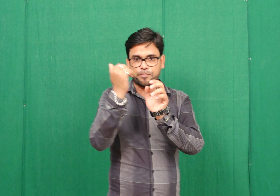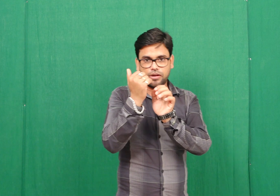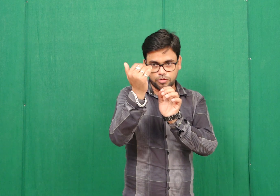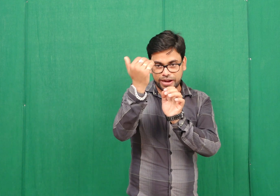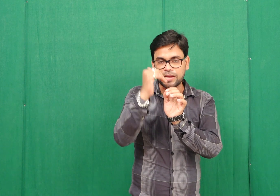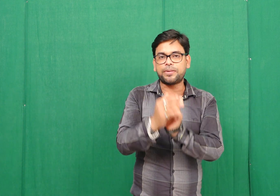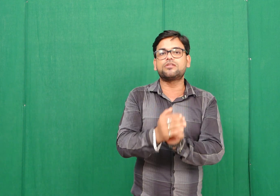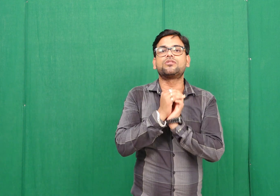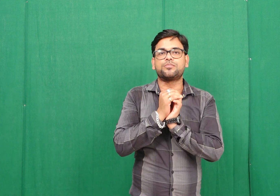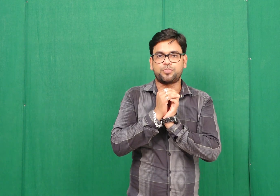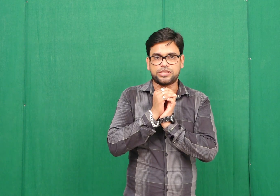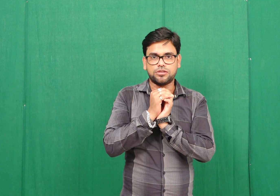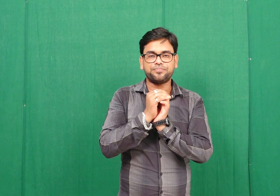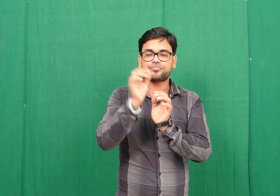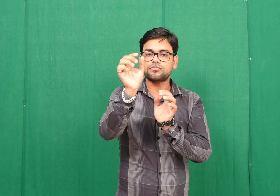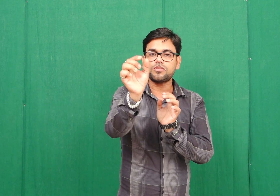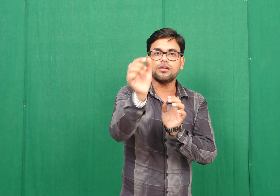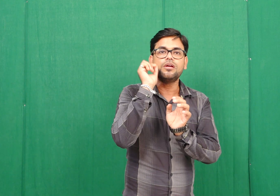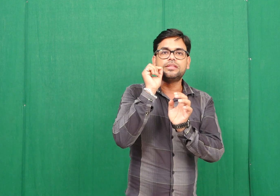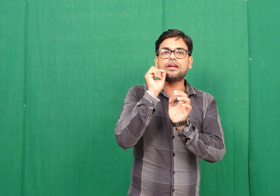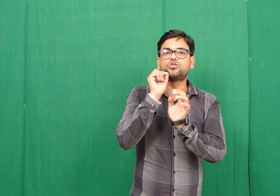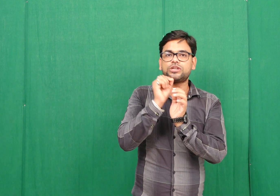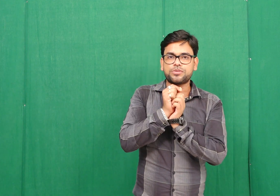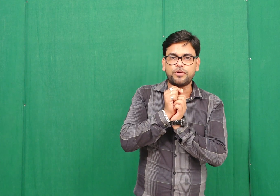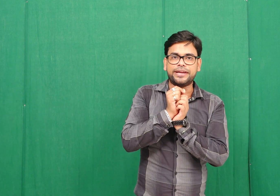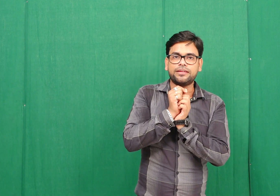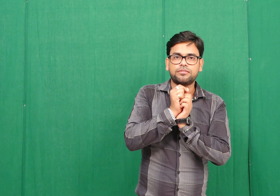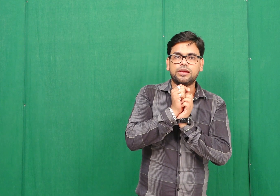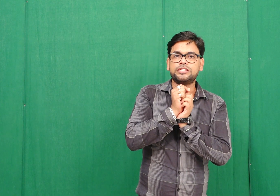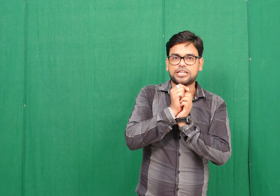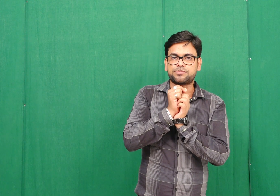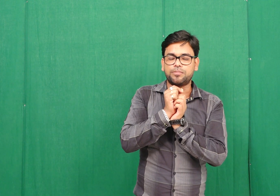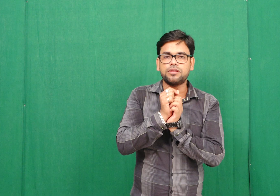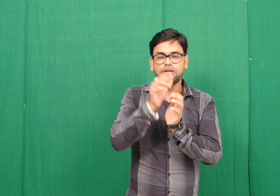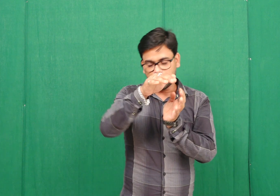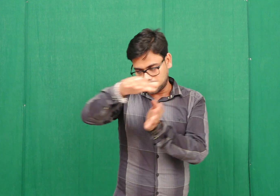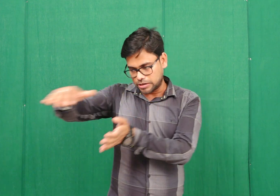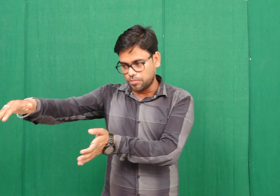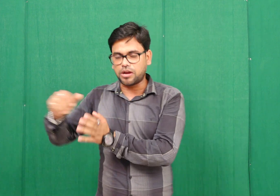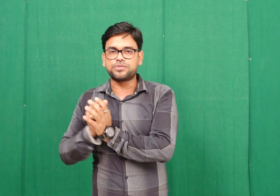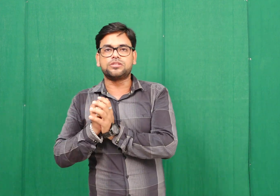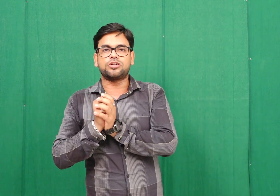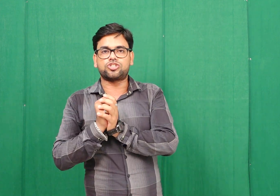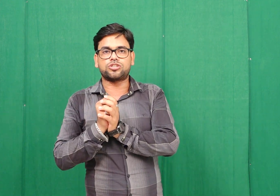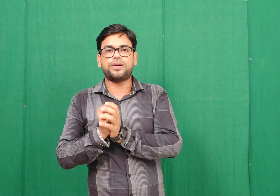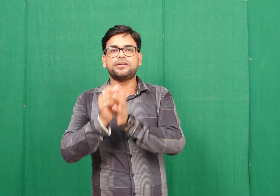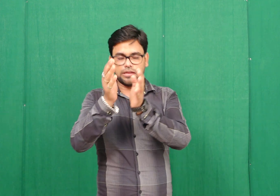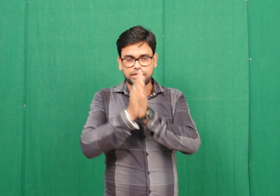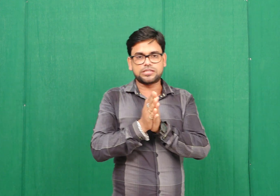there winding part will comes to picture. There are two types of winding in the transformer. That will comes in the construction part. Let's